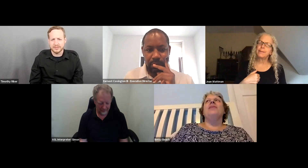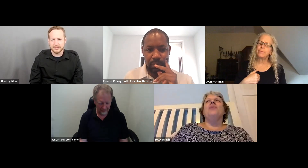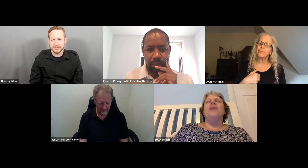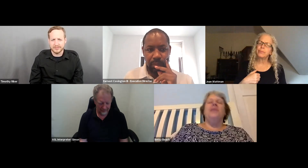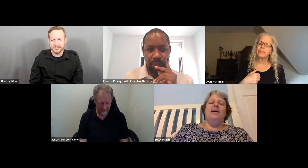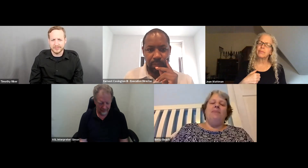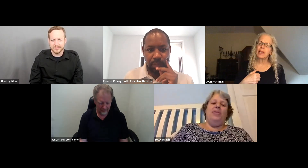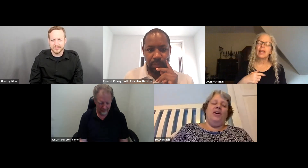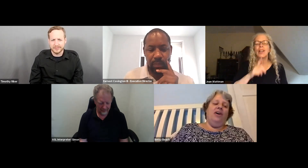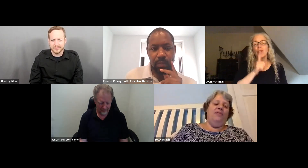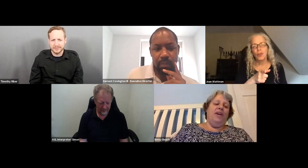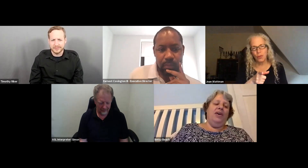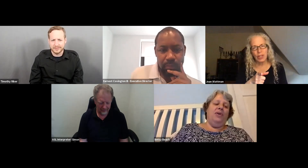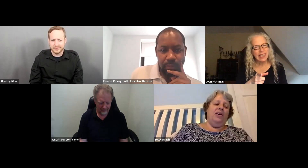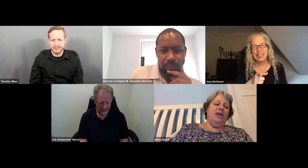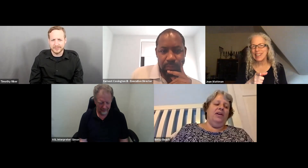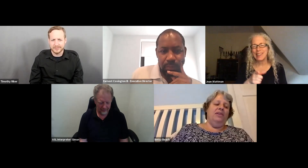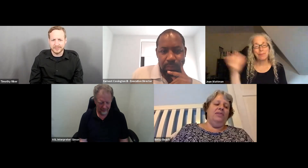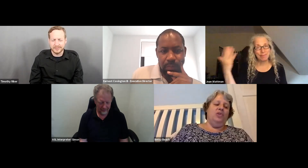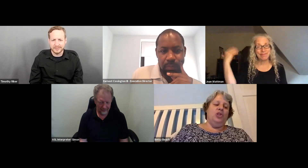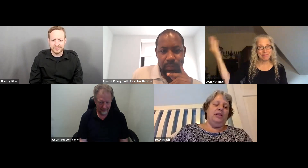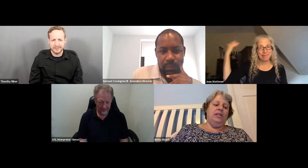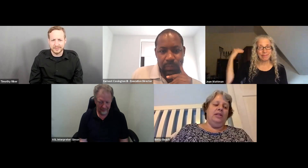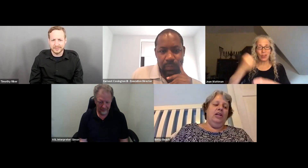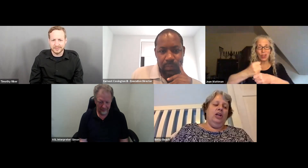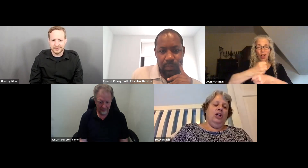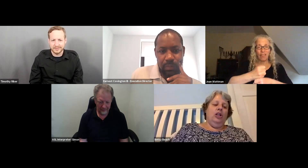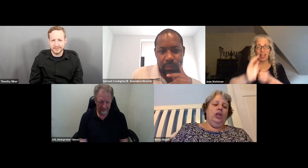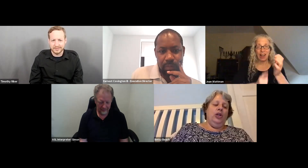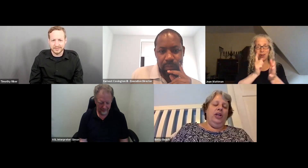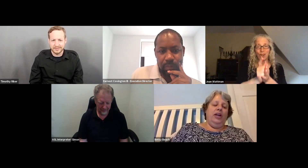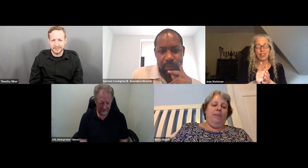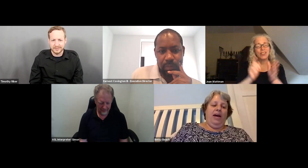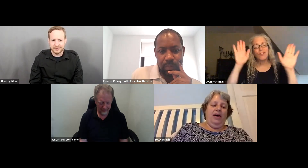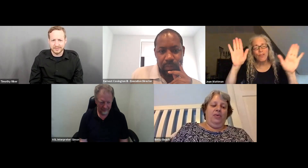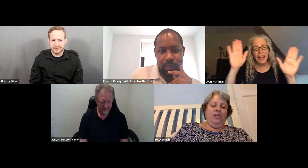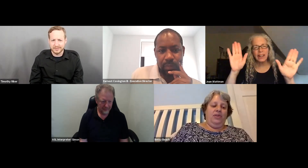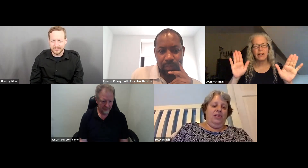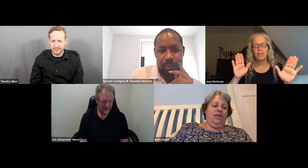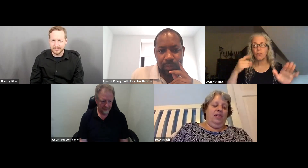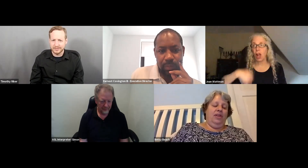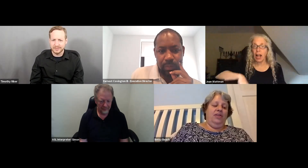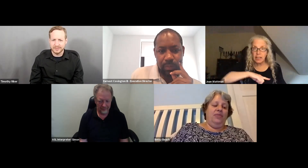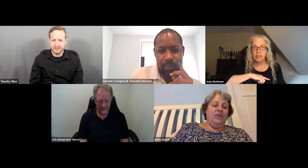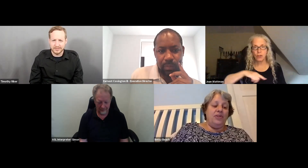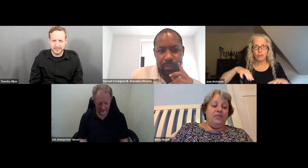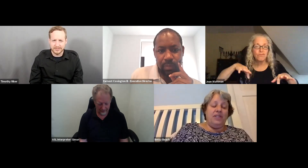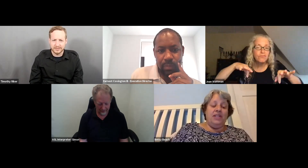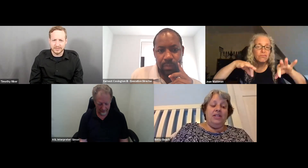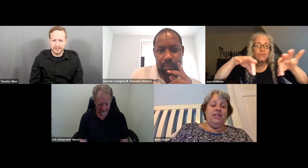The great thing about the coffee hour is just learning about the